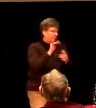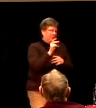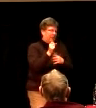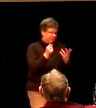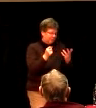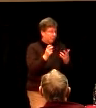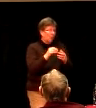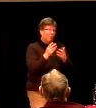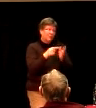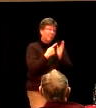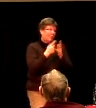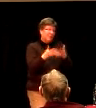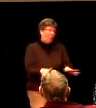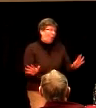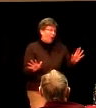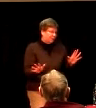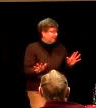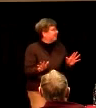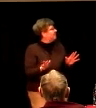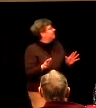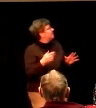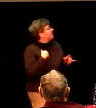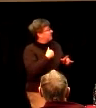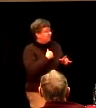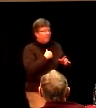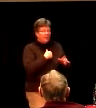altogether. We have been taking